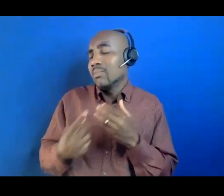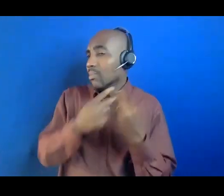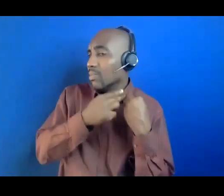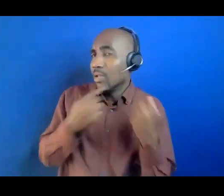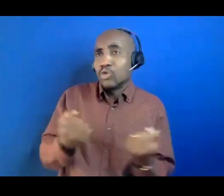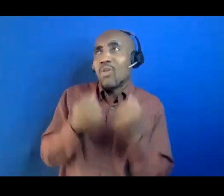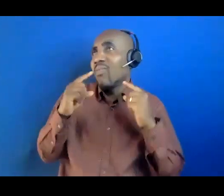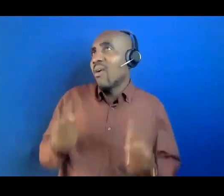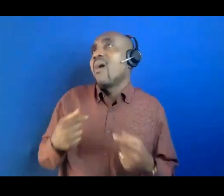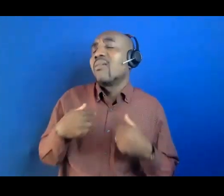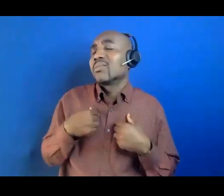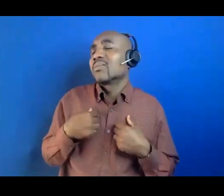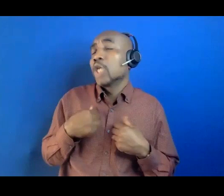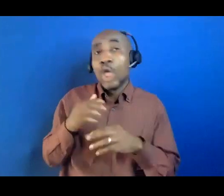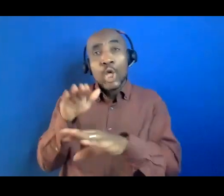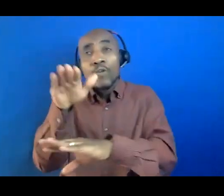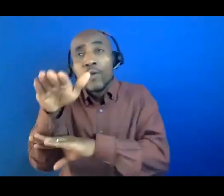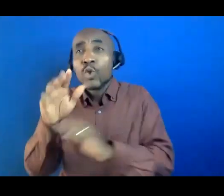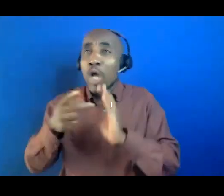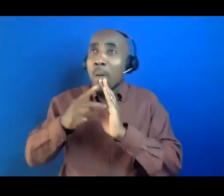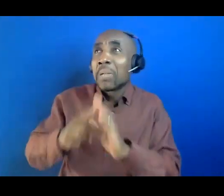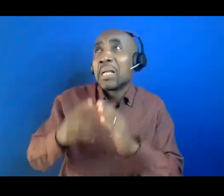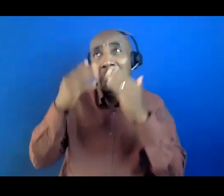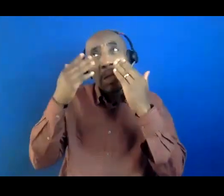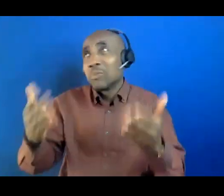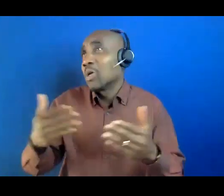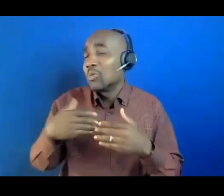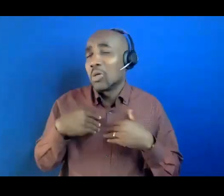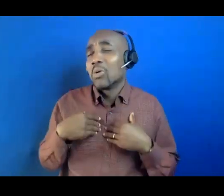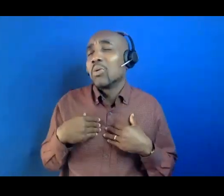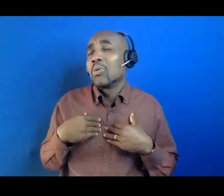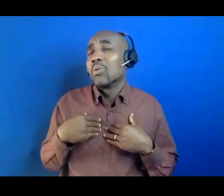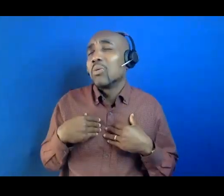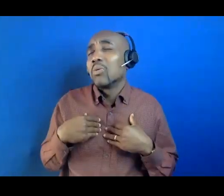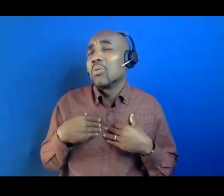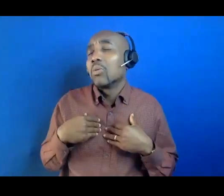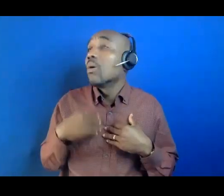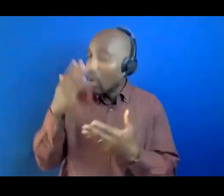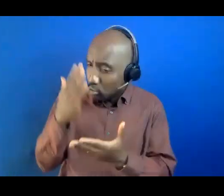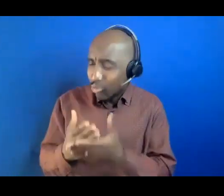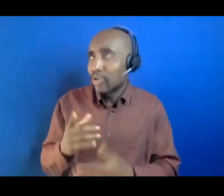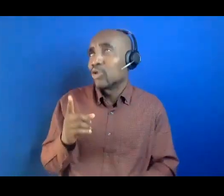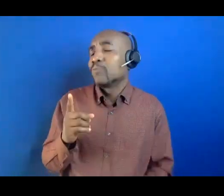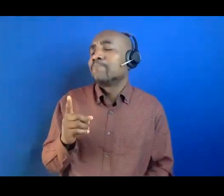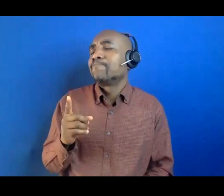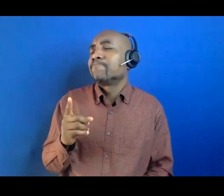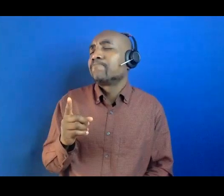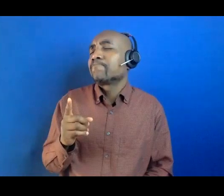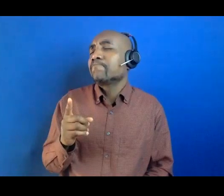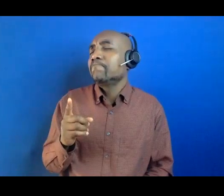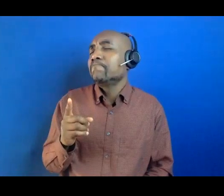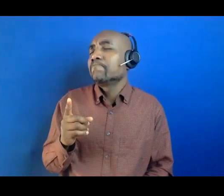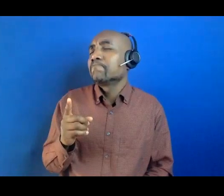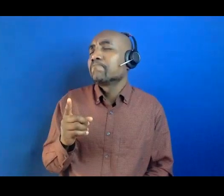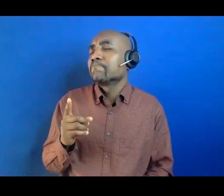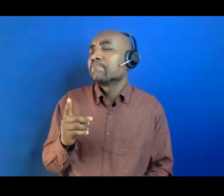don't know what the plan or the future holds. I just don't know. But I trust you. And it was that experience